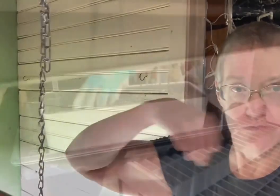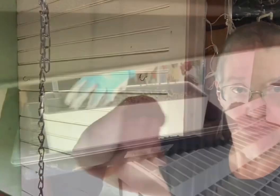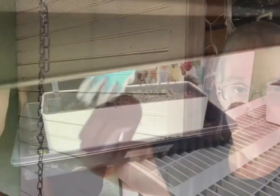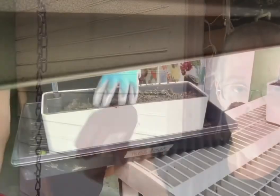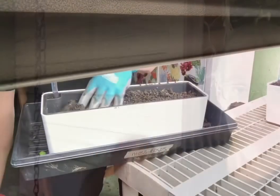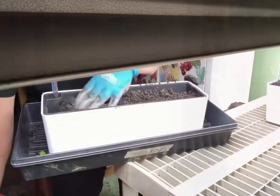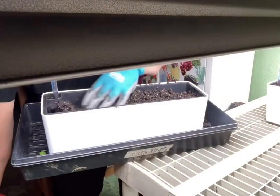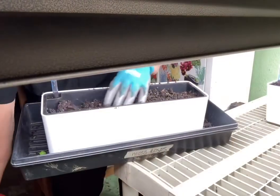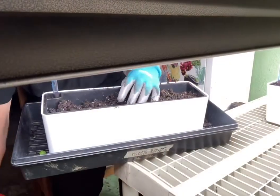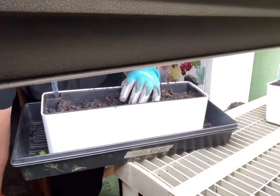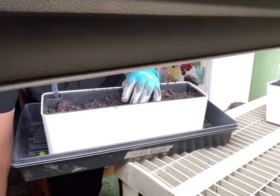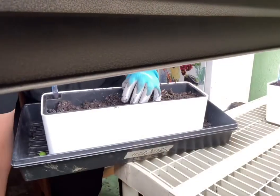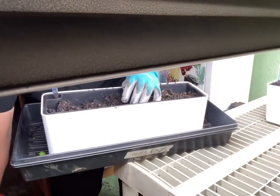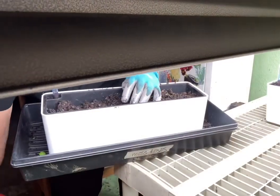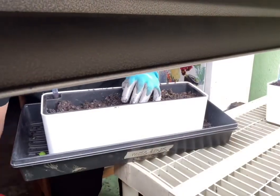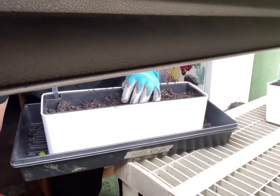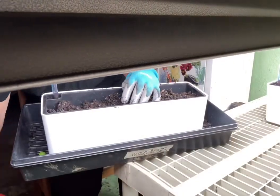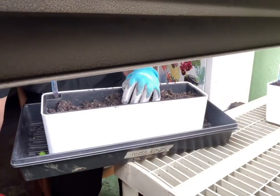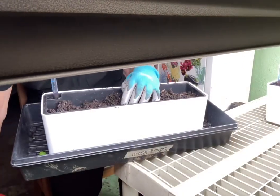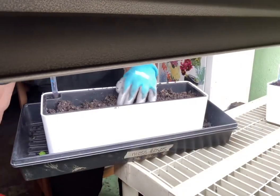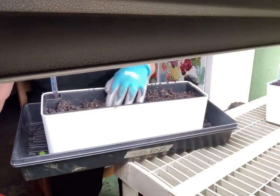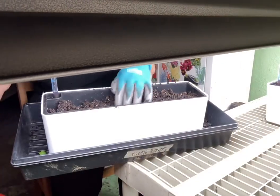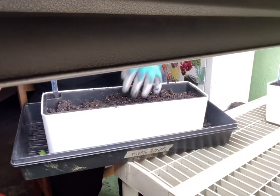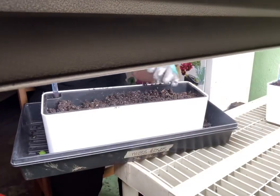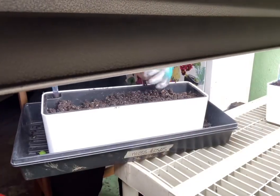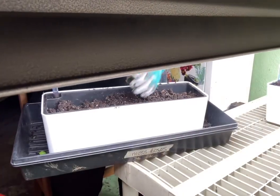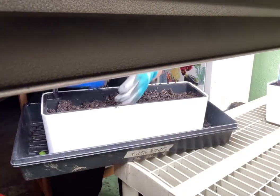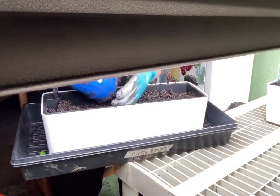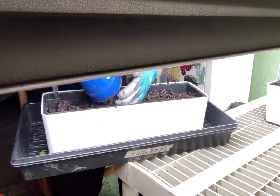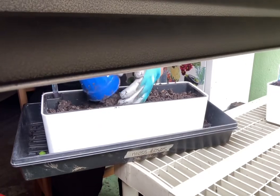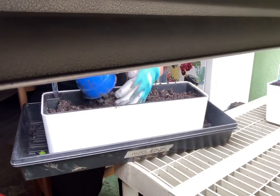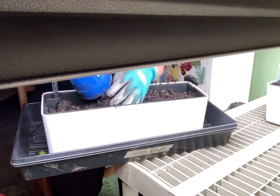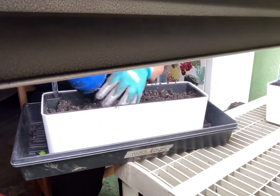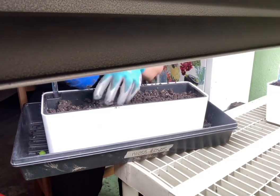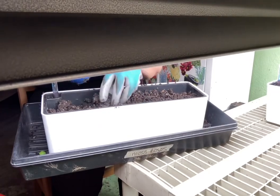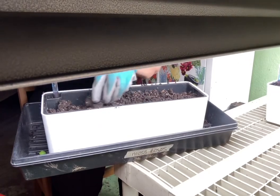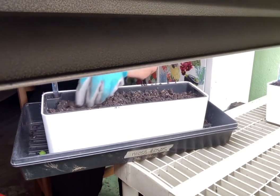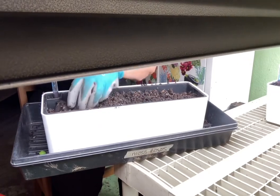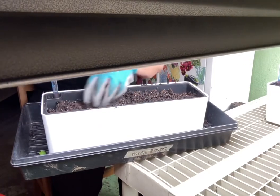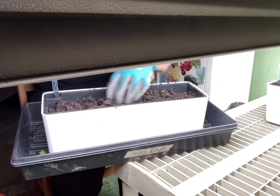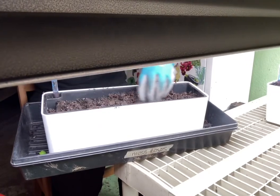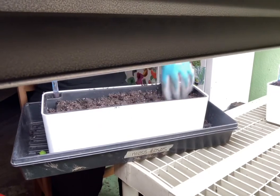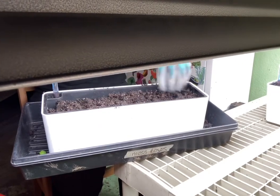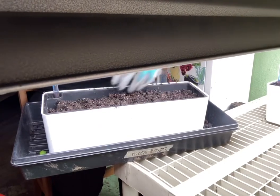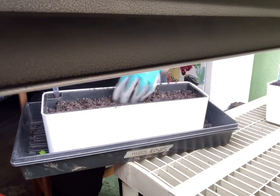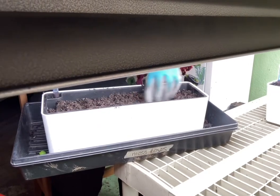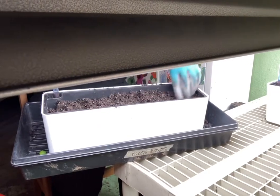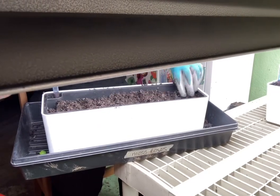much water we need to add. Let's get the second one filled up with soil.